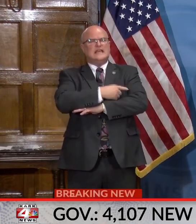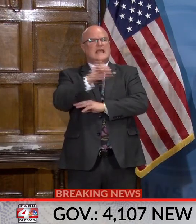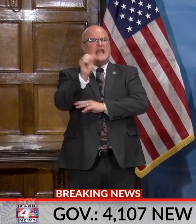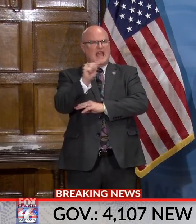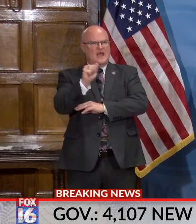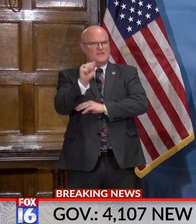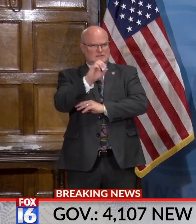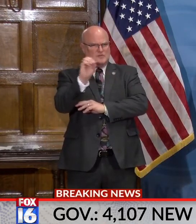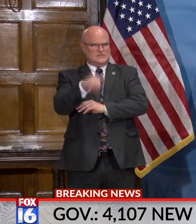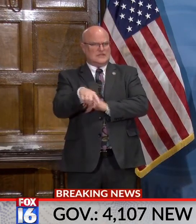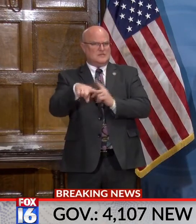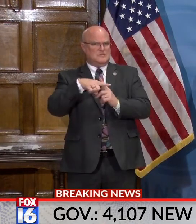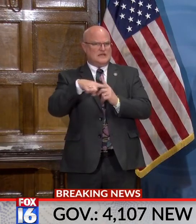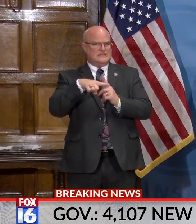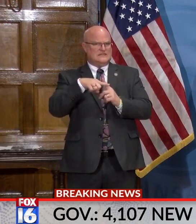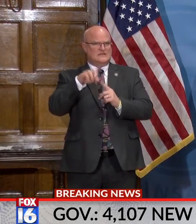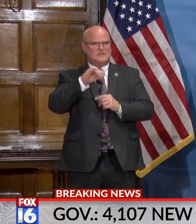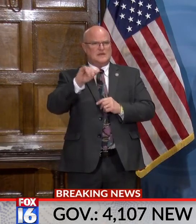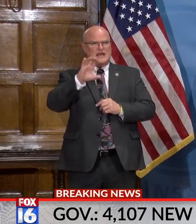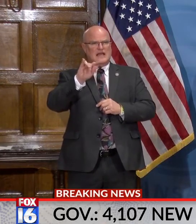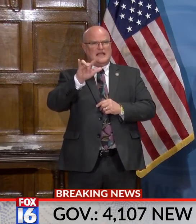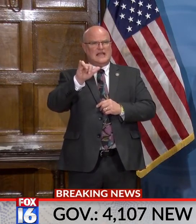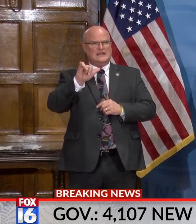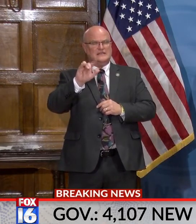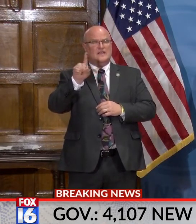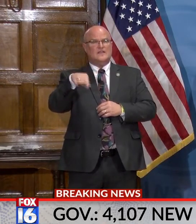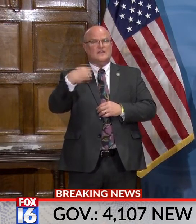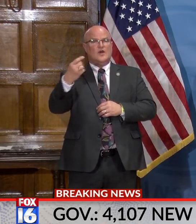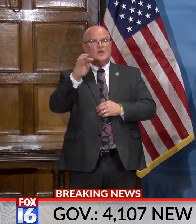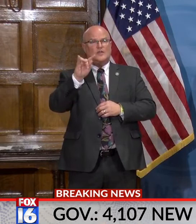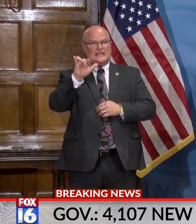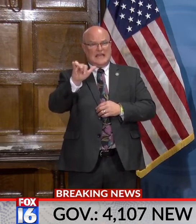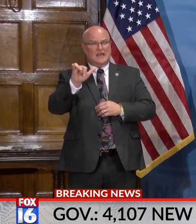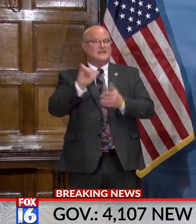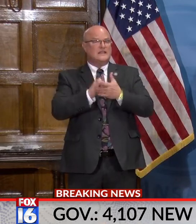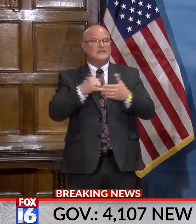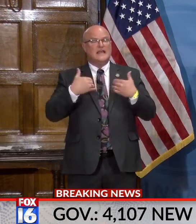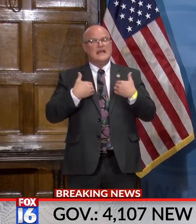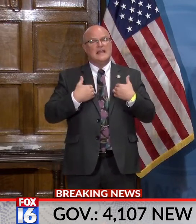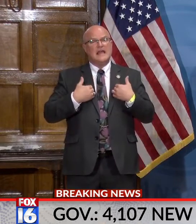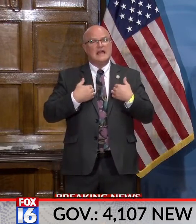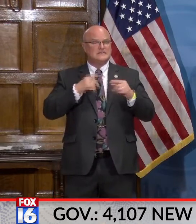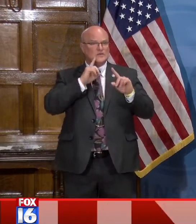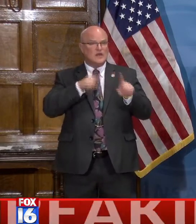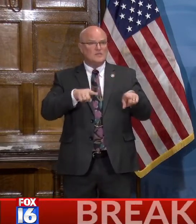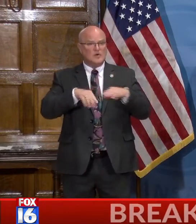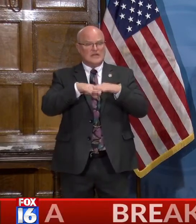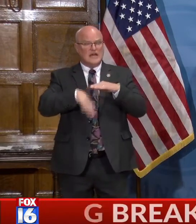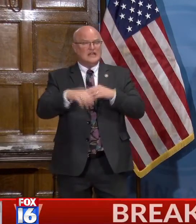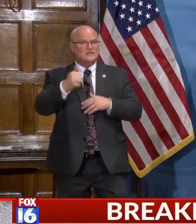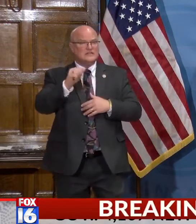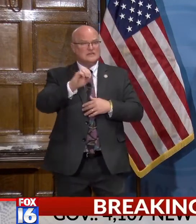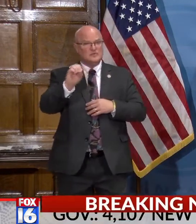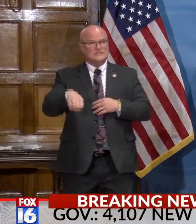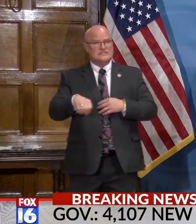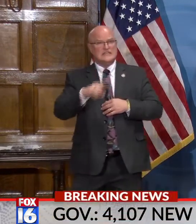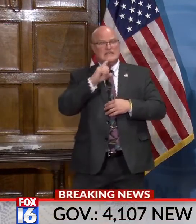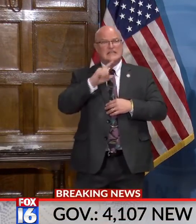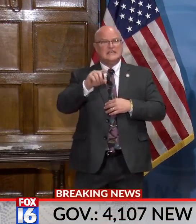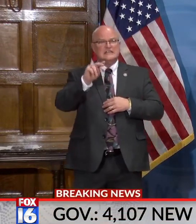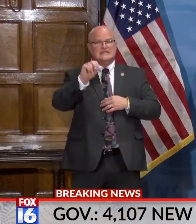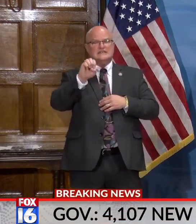percent positivity by county. The only county that has reported under 10% is Nevada